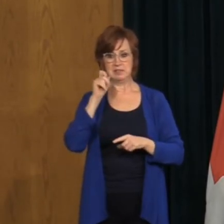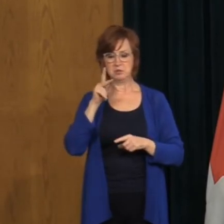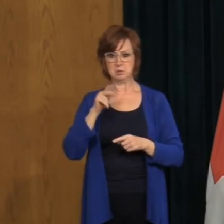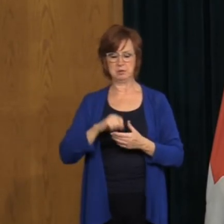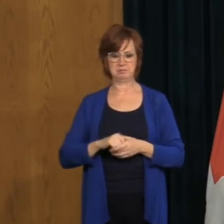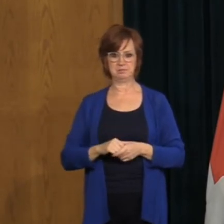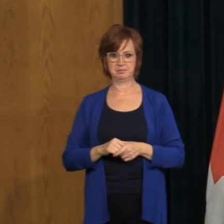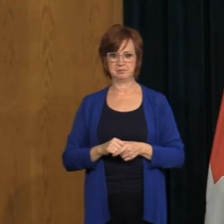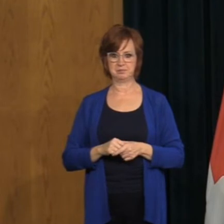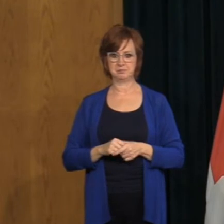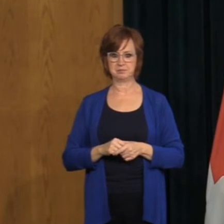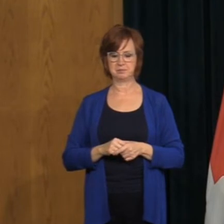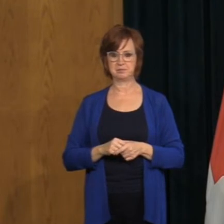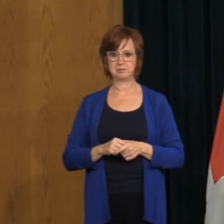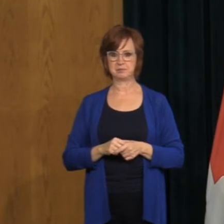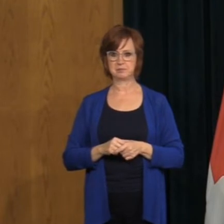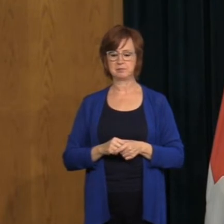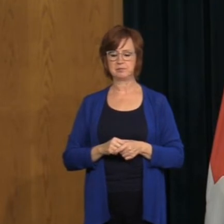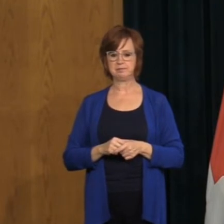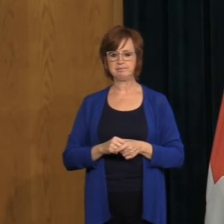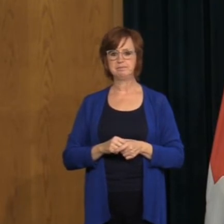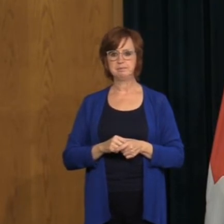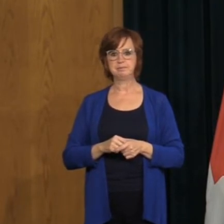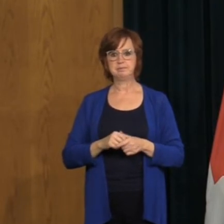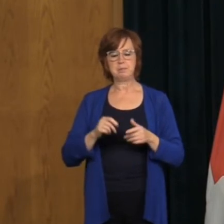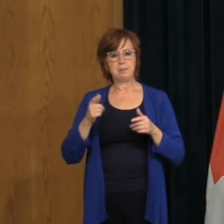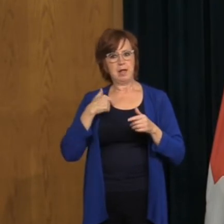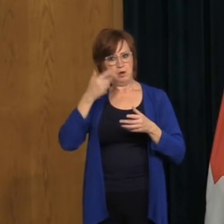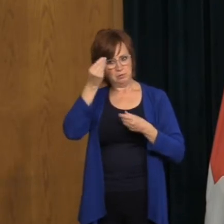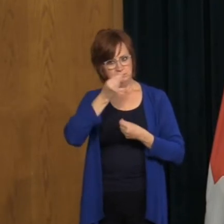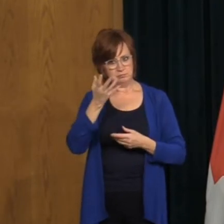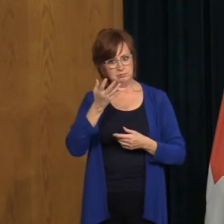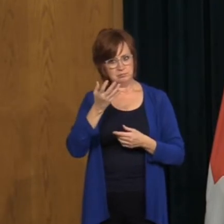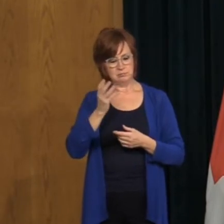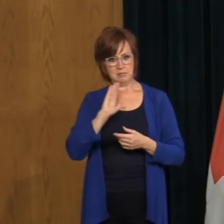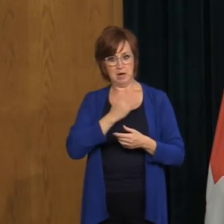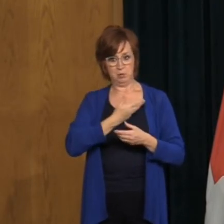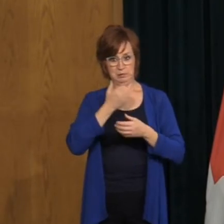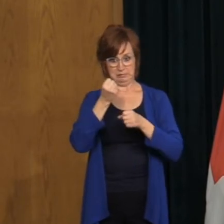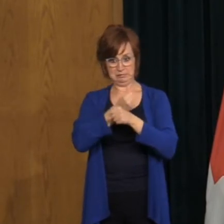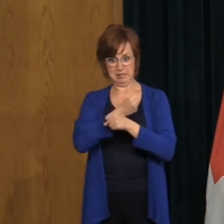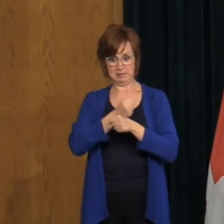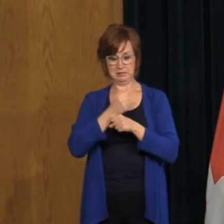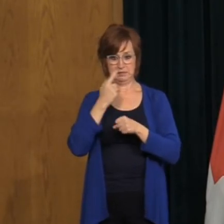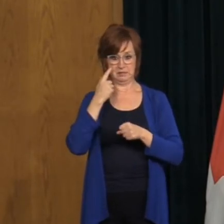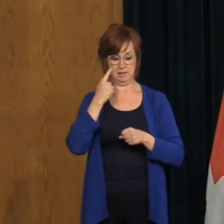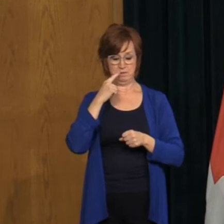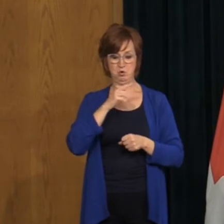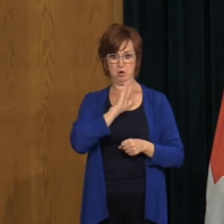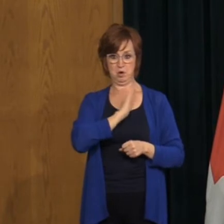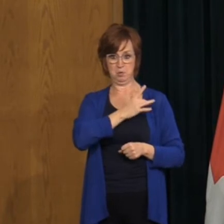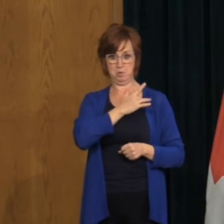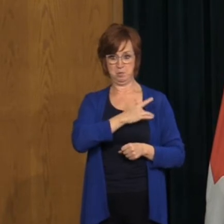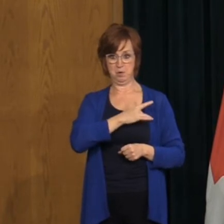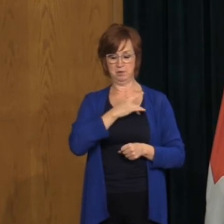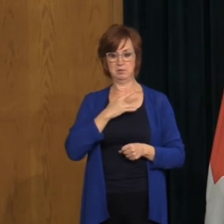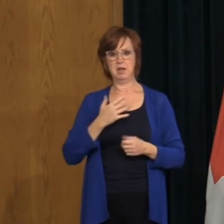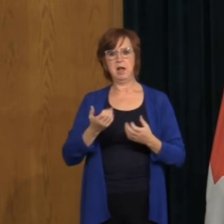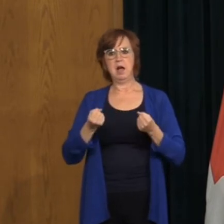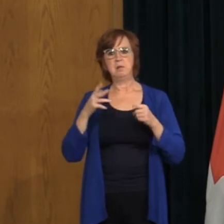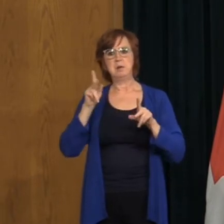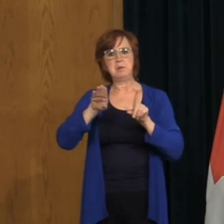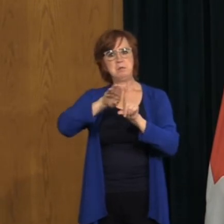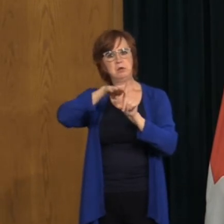due to COVID-19. And I do want to just put a statistic on of where we are here in Saskatchewan, and this is the deaths,